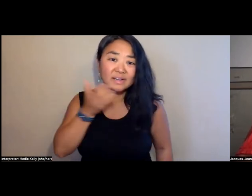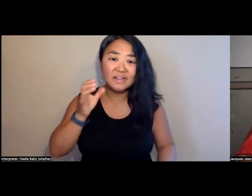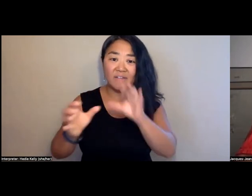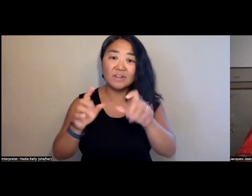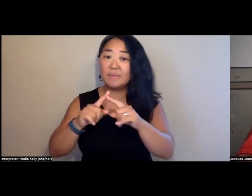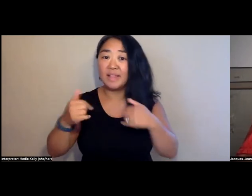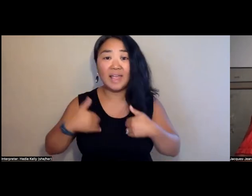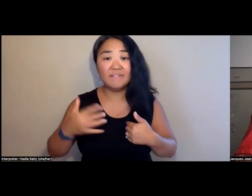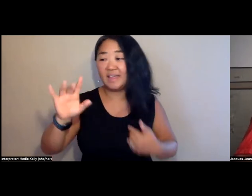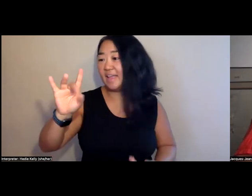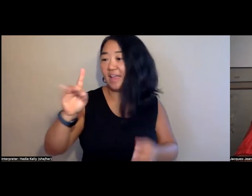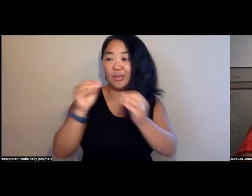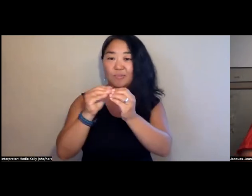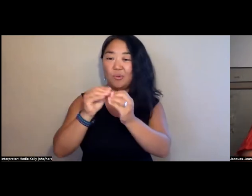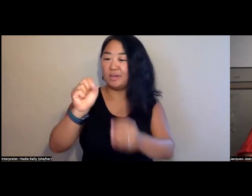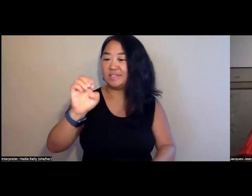it.